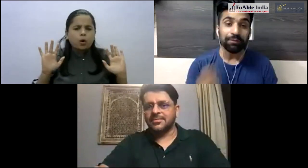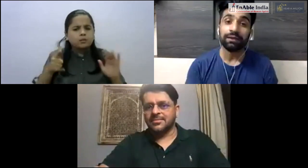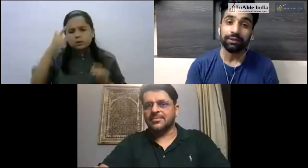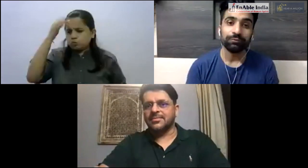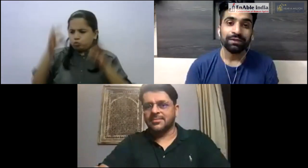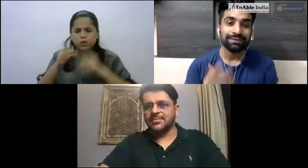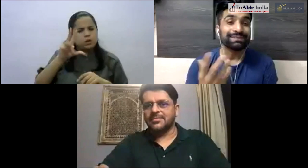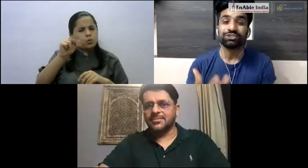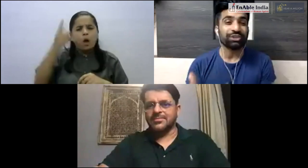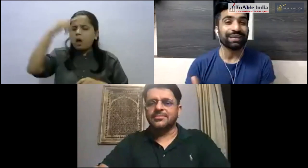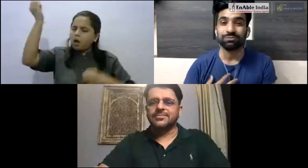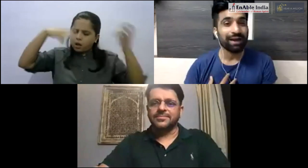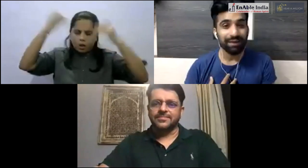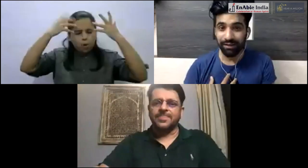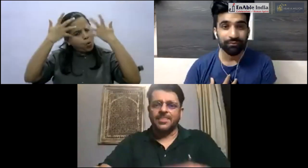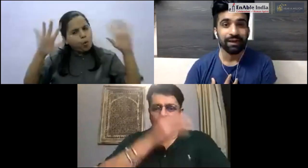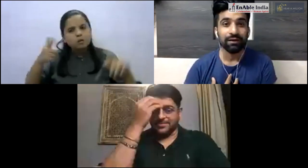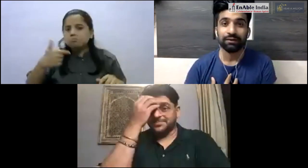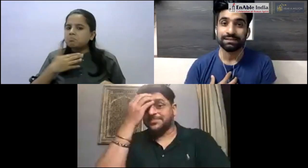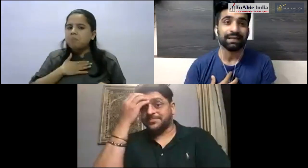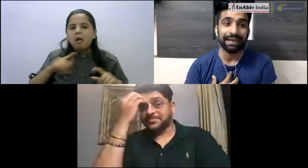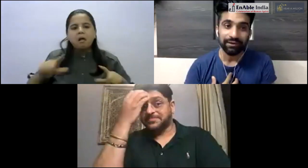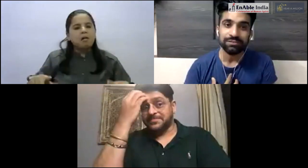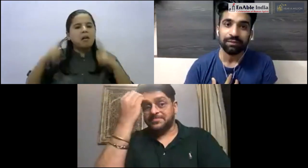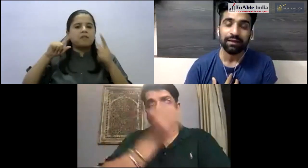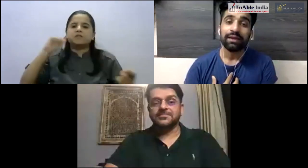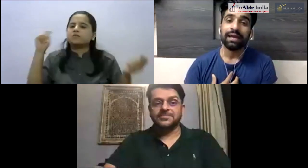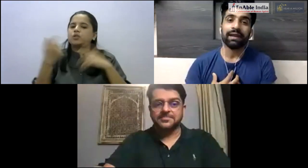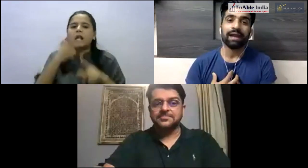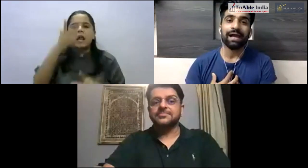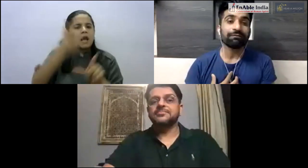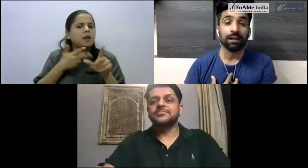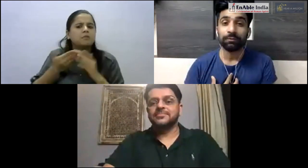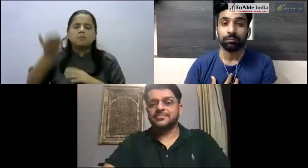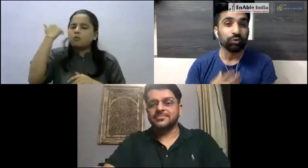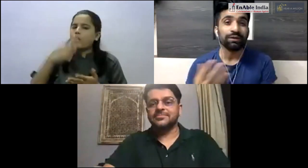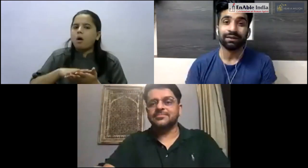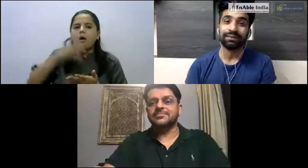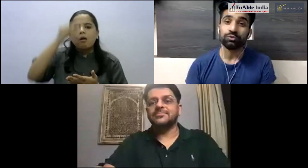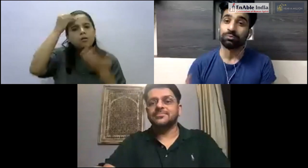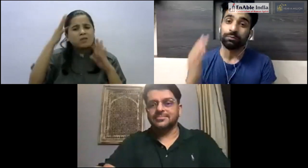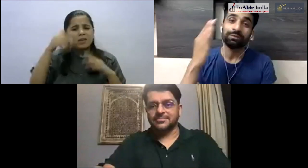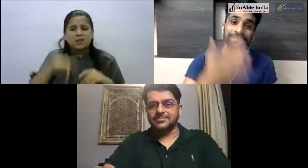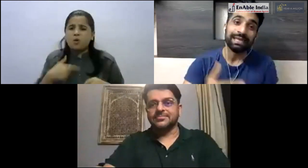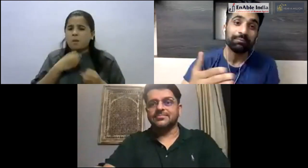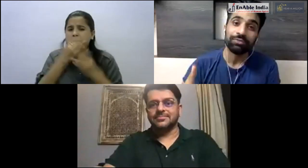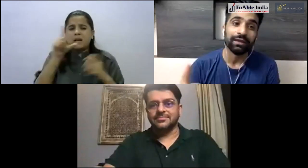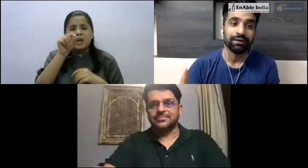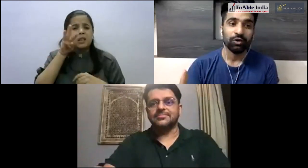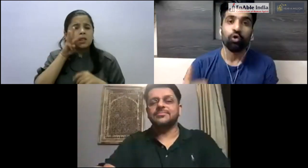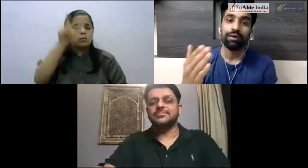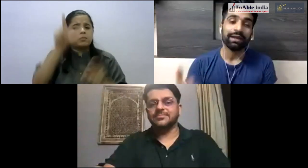I'm telling you, this has changed my life when I learned this 8 years back, and I have helped more than 10,000 people with the same